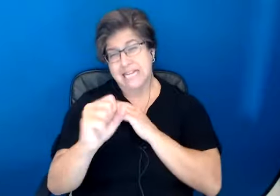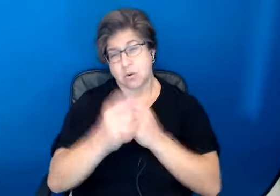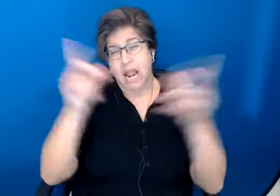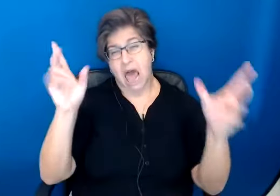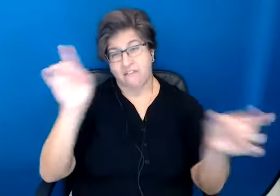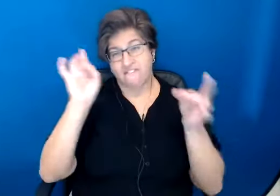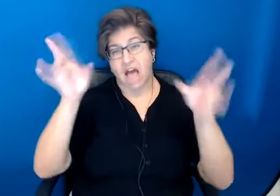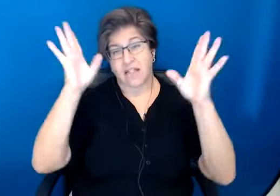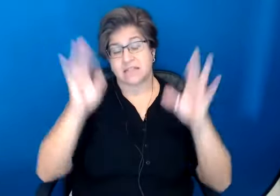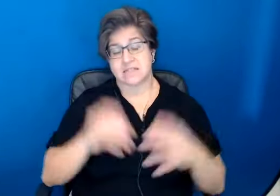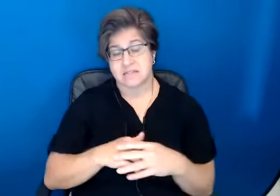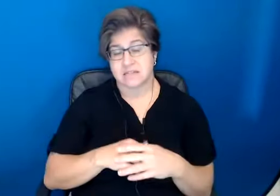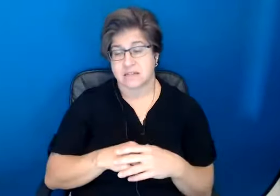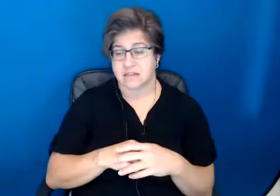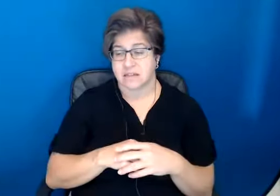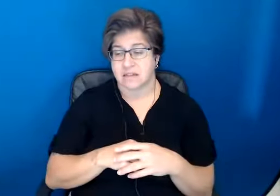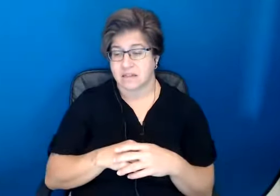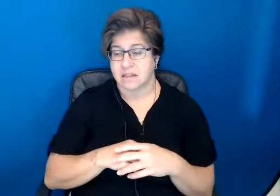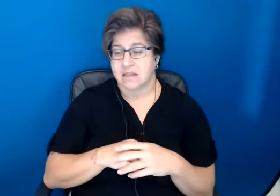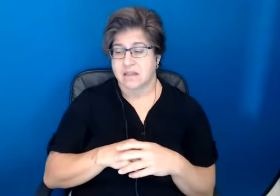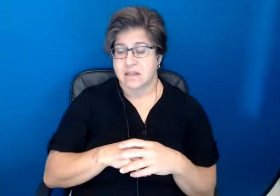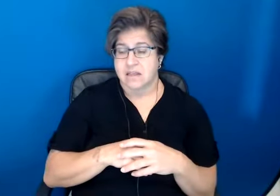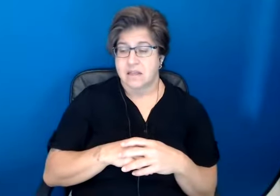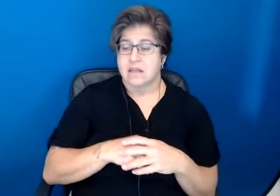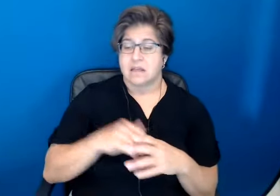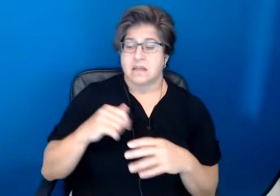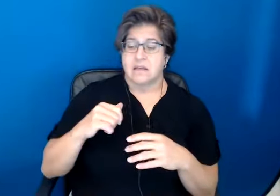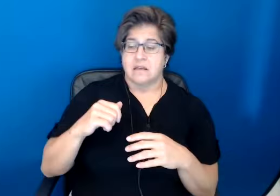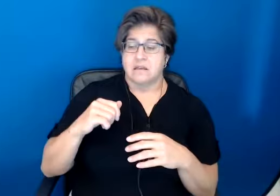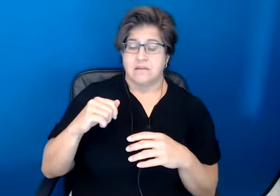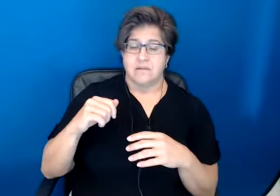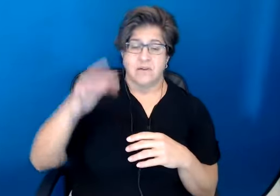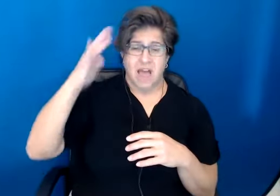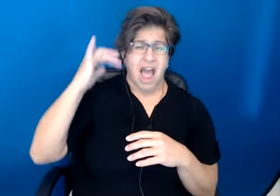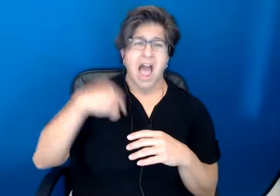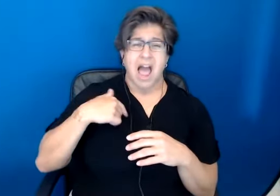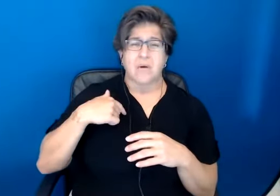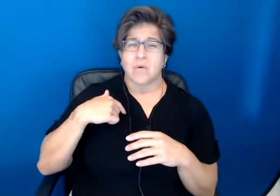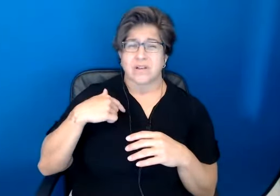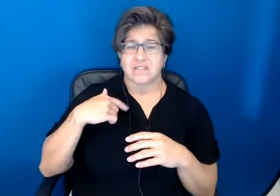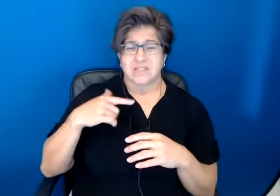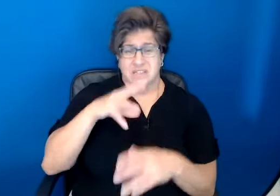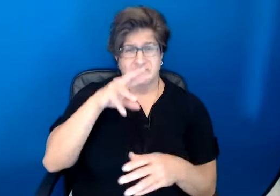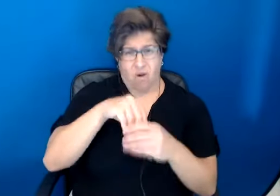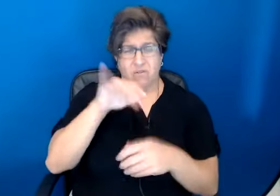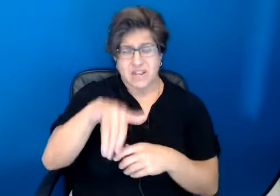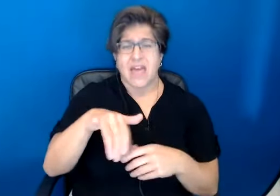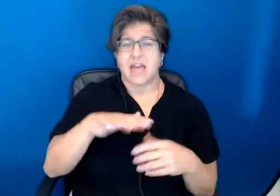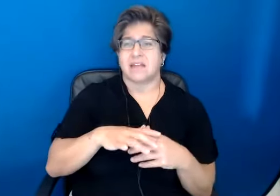but I know I've caused that. I see the effects on my children, you know, and I know I passed that on. But I've forgiven myself for that today through